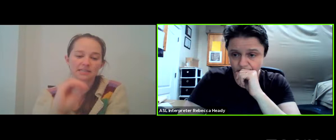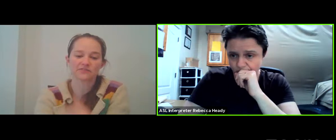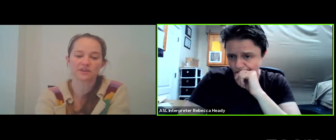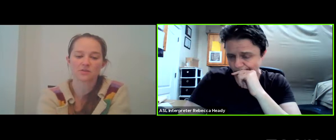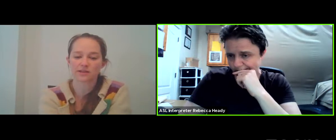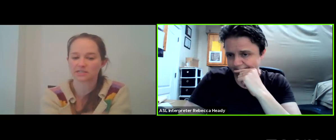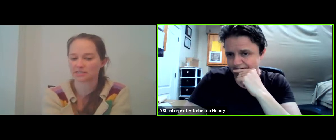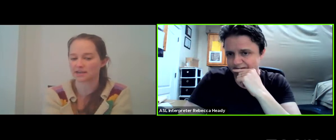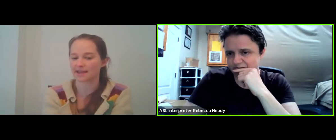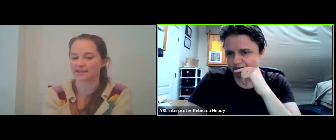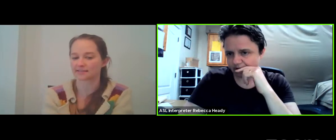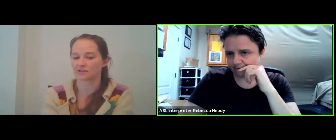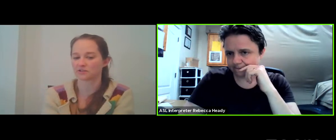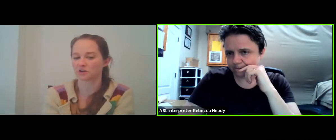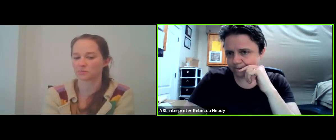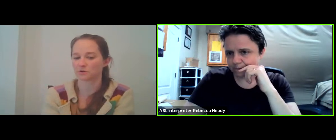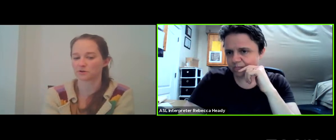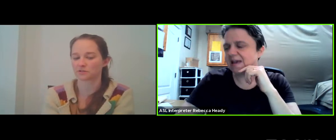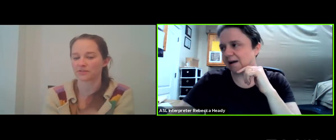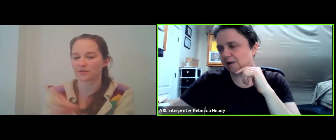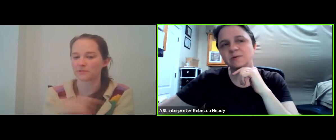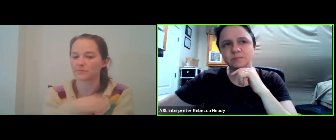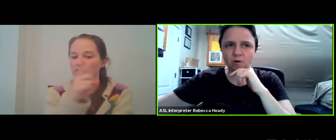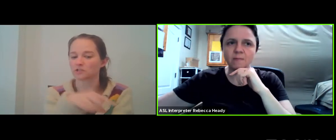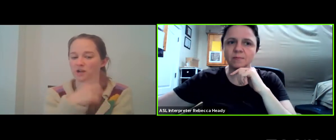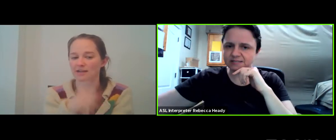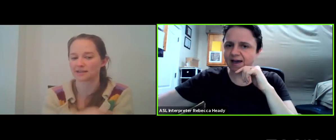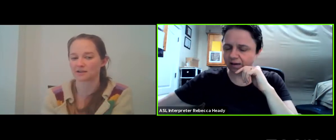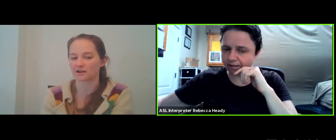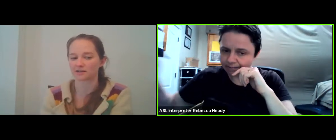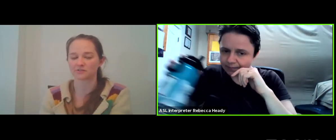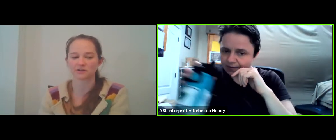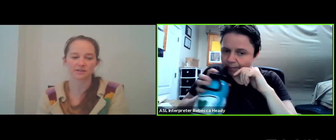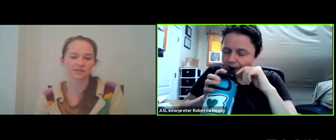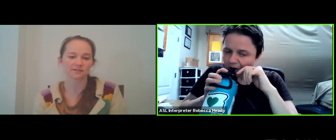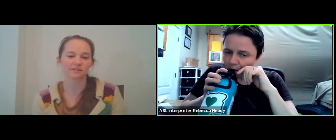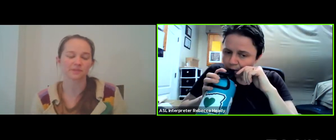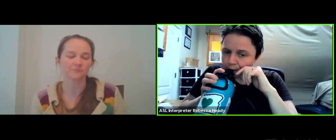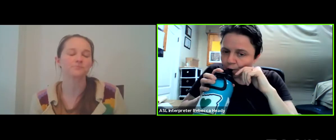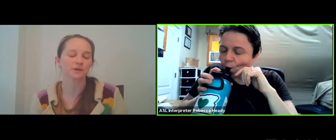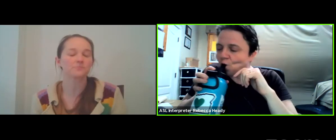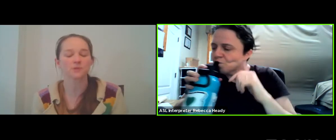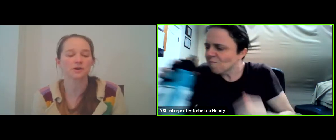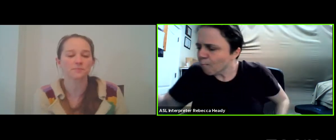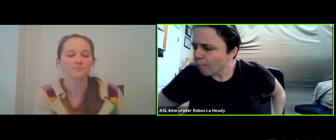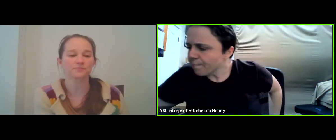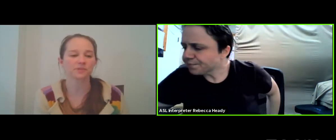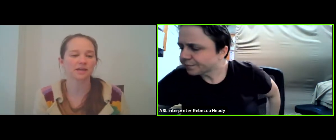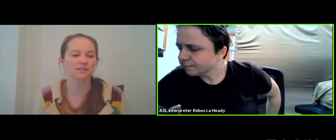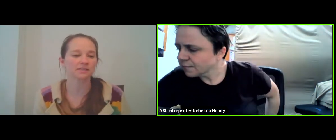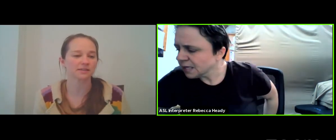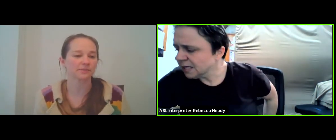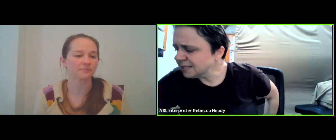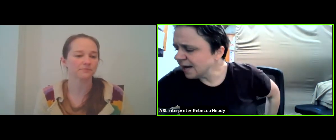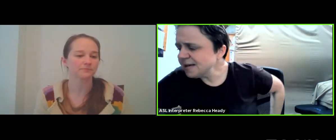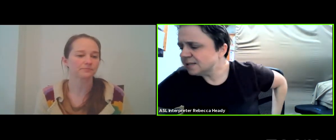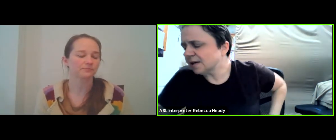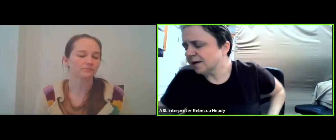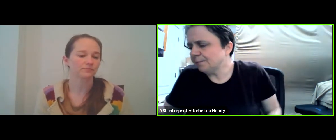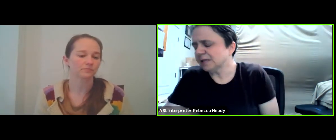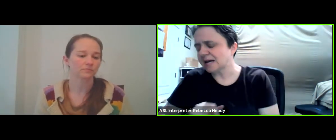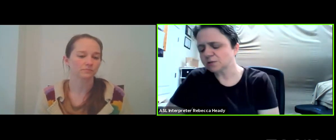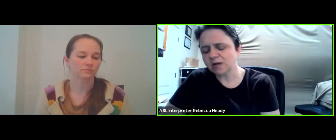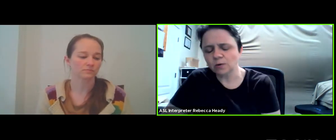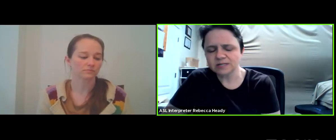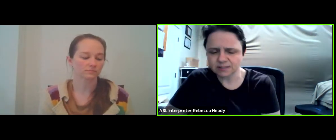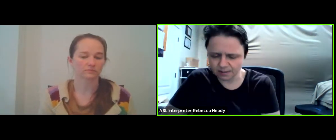didn't see his video and it just said ASL interpreter. So I thought maybe you were trying to get on and you couldn't or something, but okay. Yeah, just him then. Because I